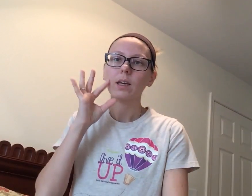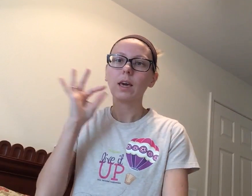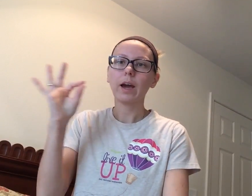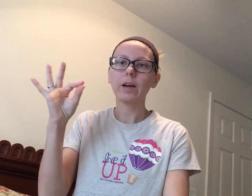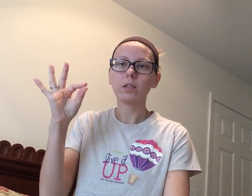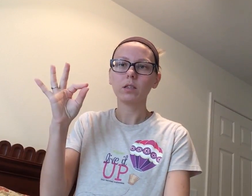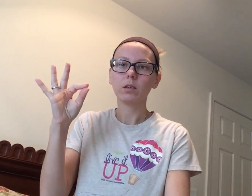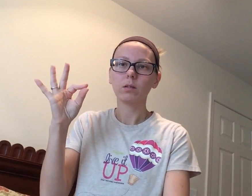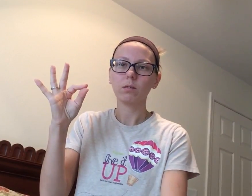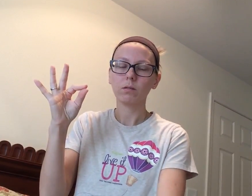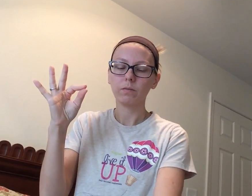Cat,